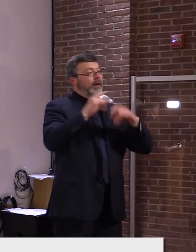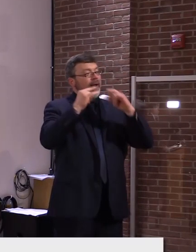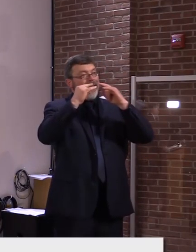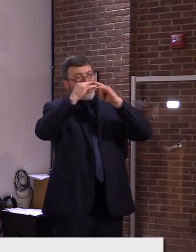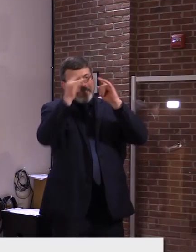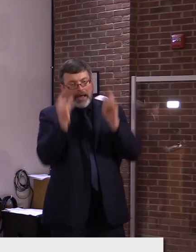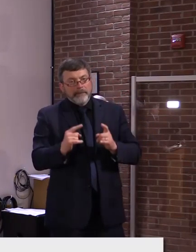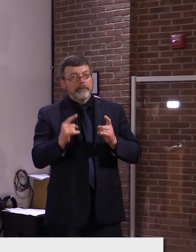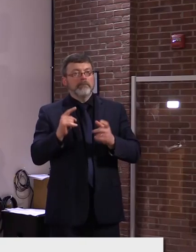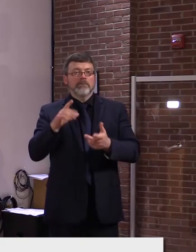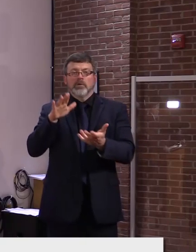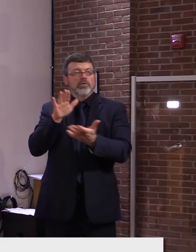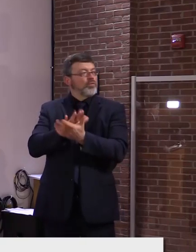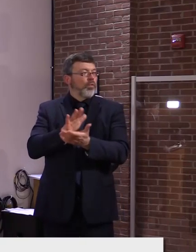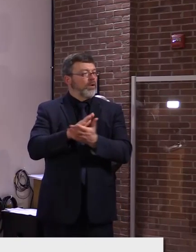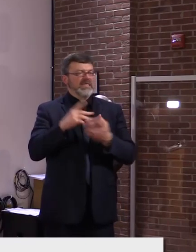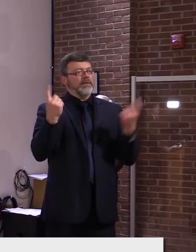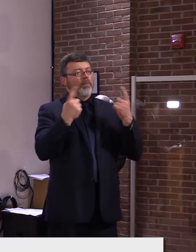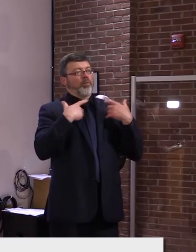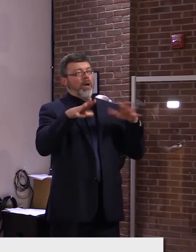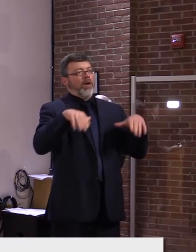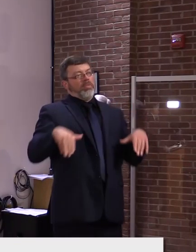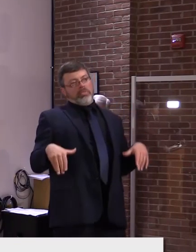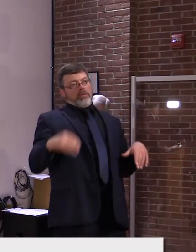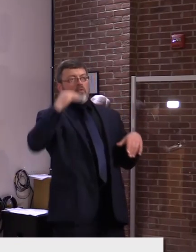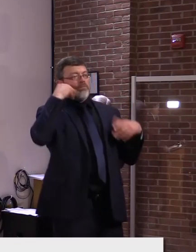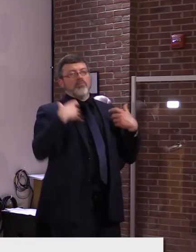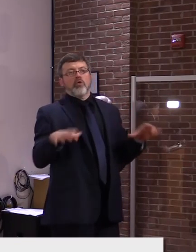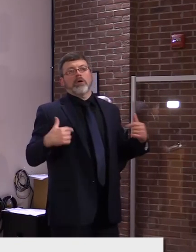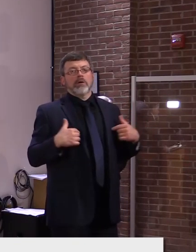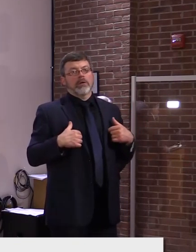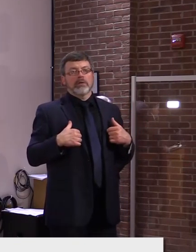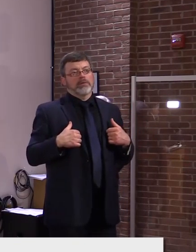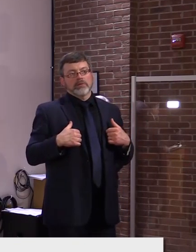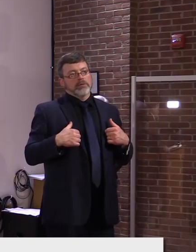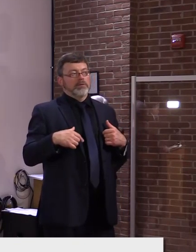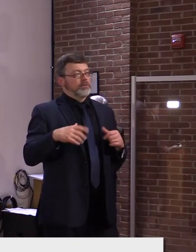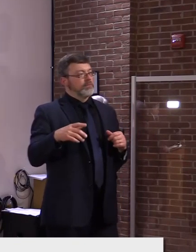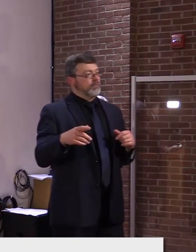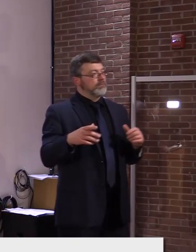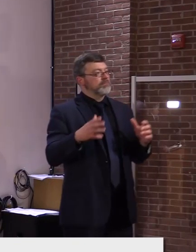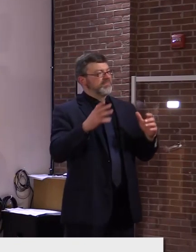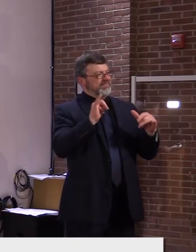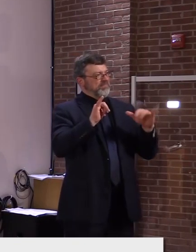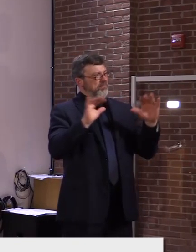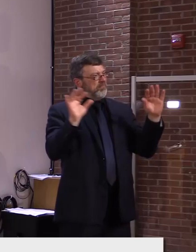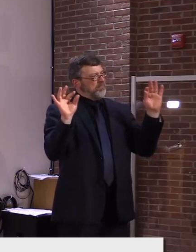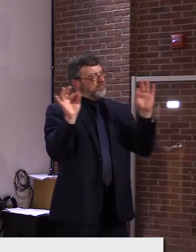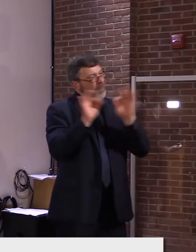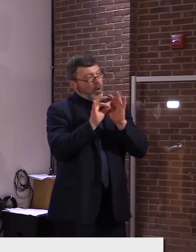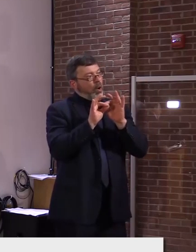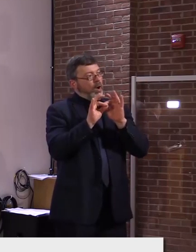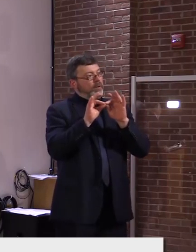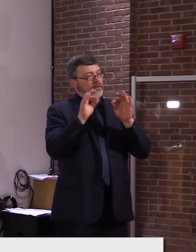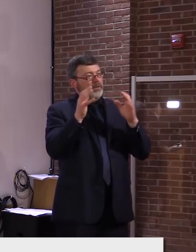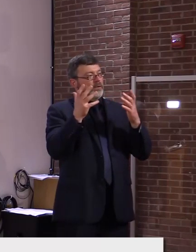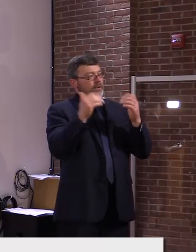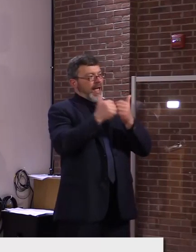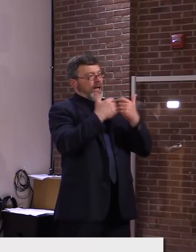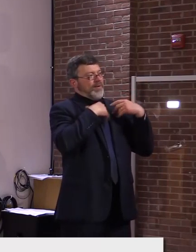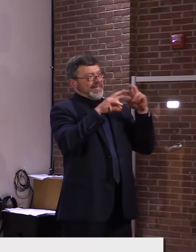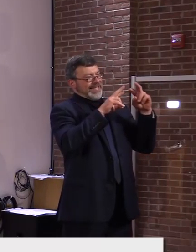about engagement, this piece, because that's going to be the essential sort of first step to understand what their learning loss is,